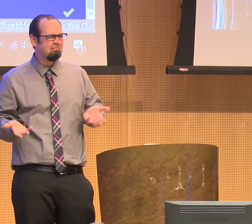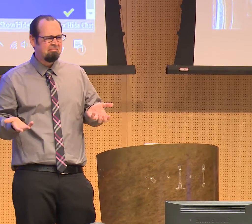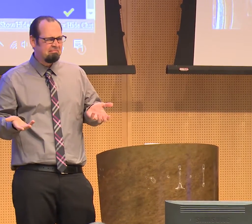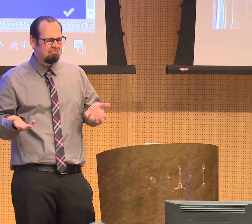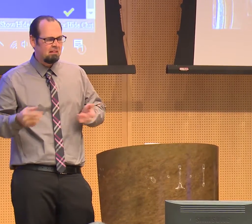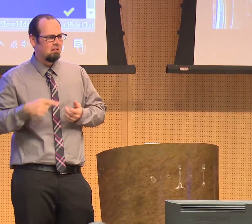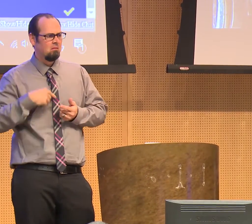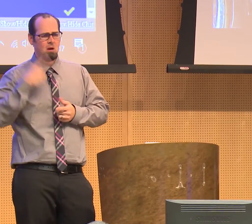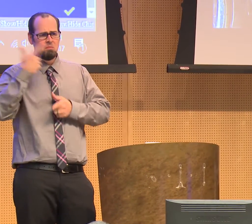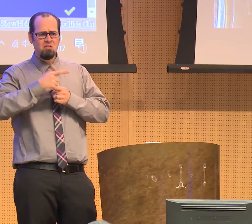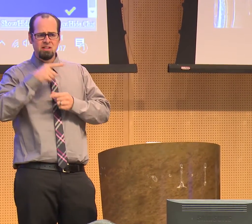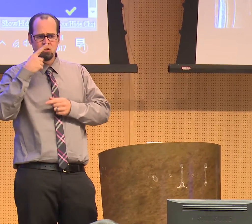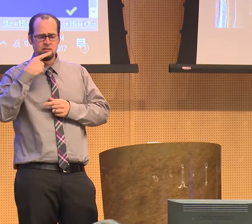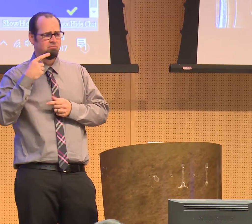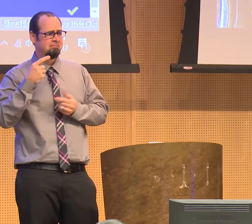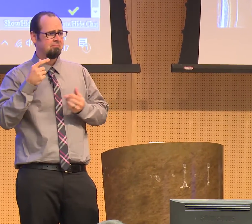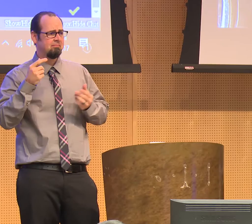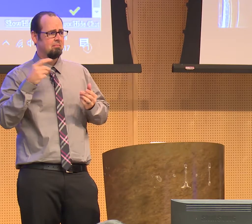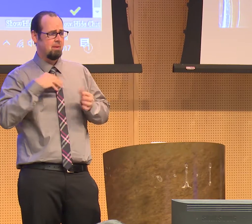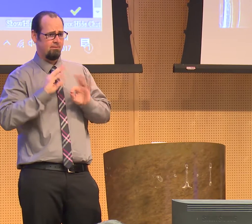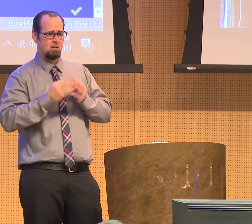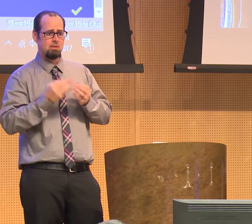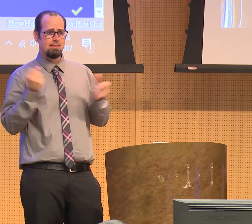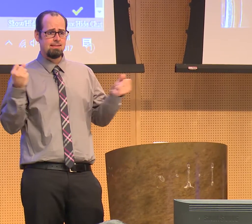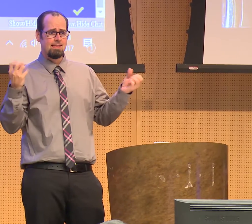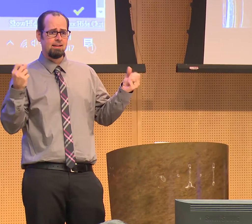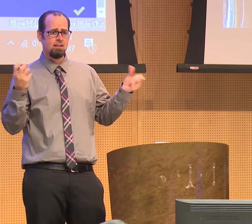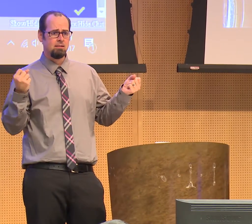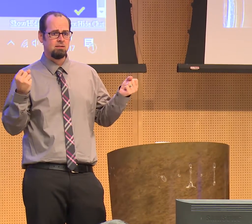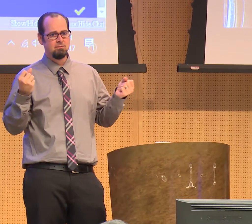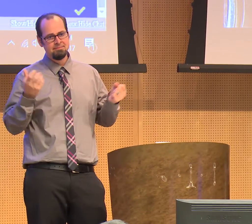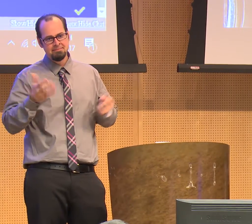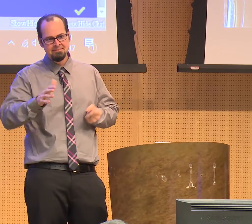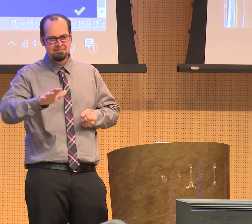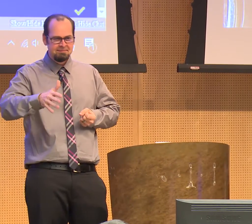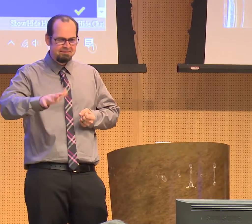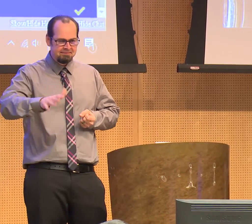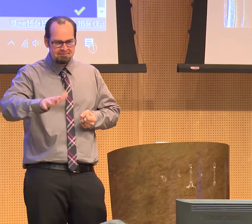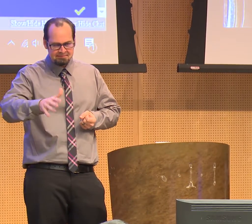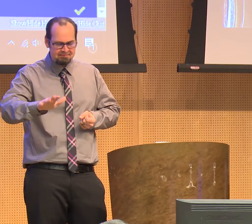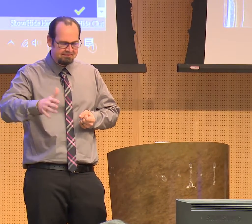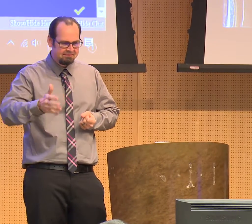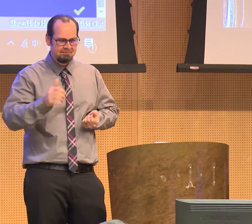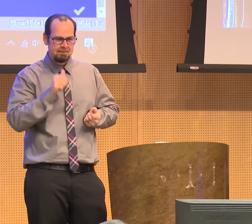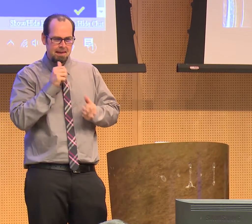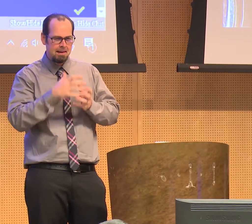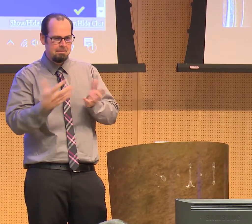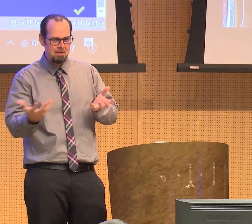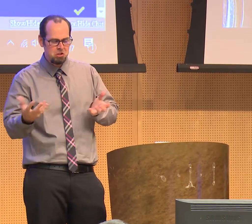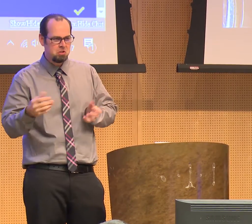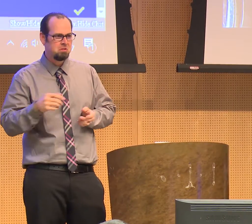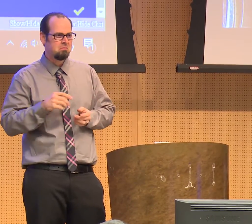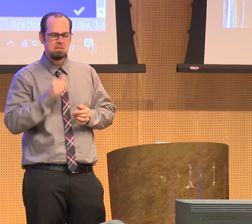and there was few deaf people around. My family kind of